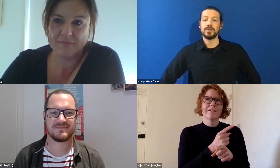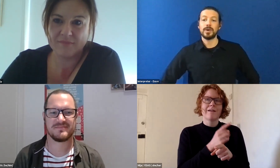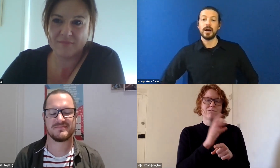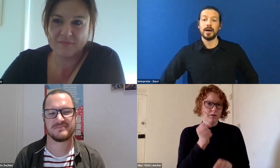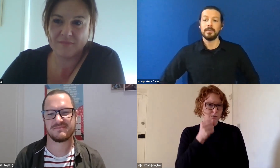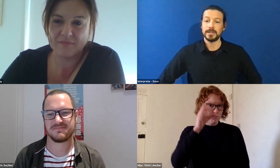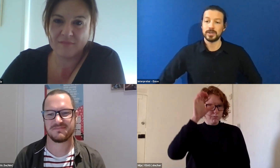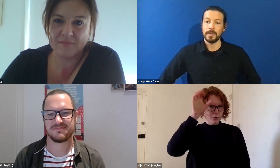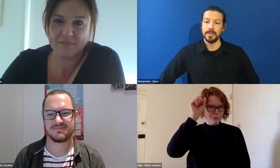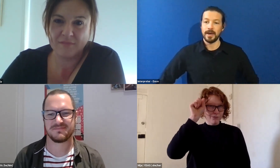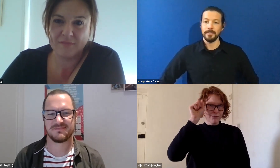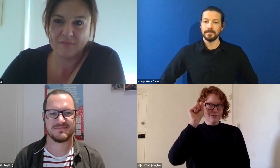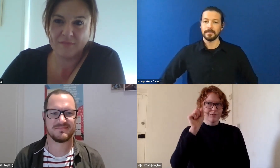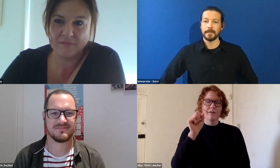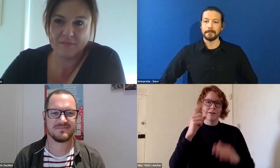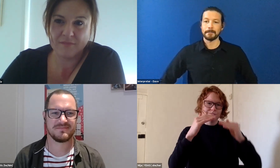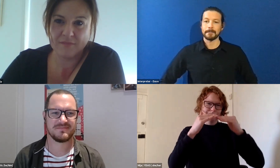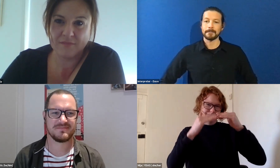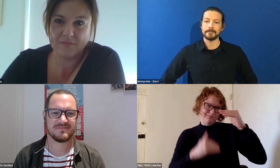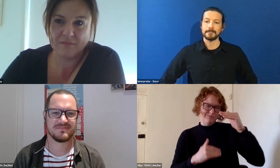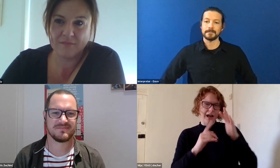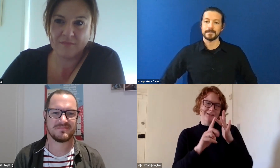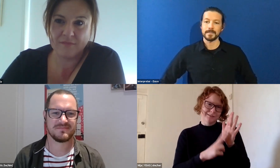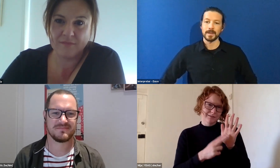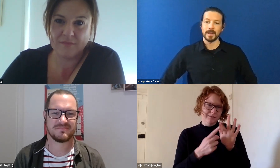just in relation to Melissa's comment there,